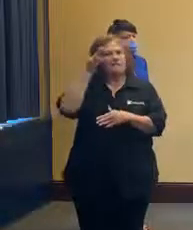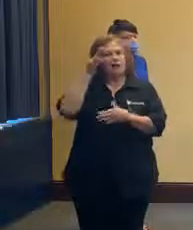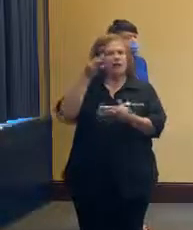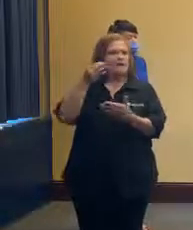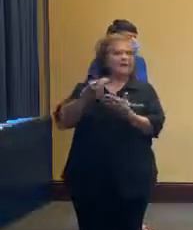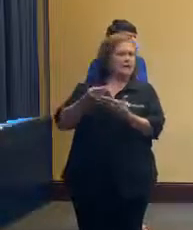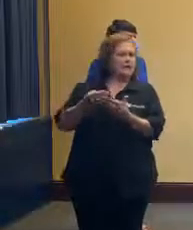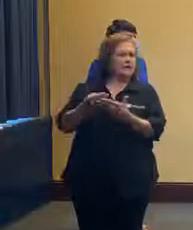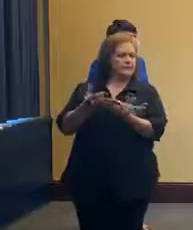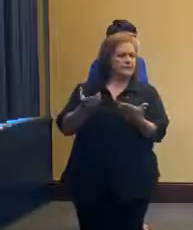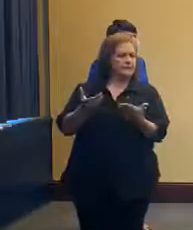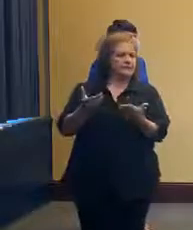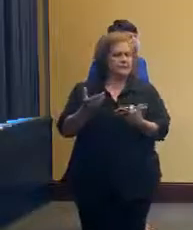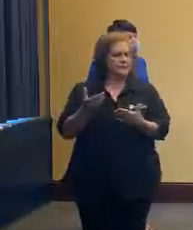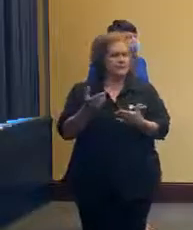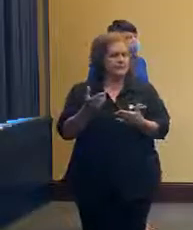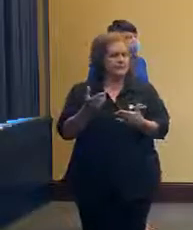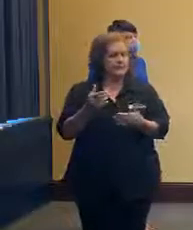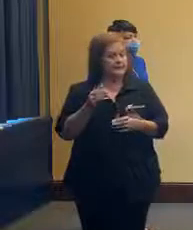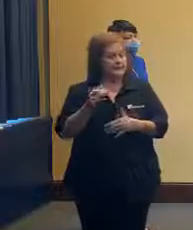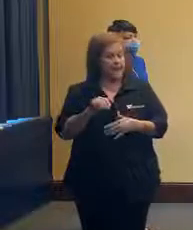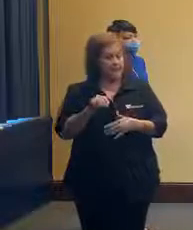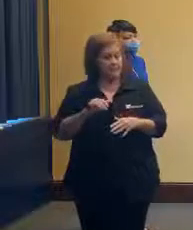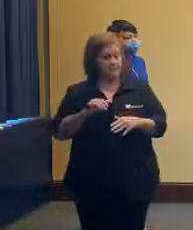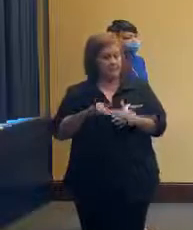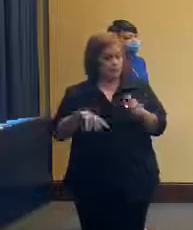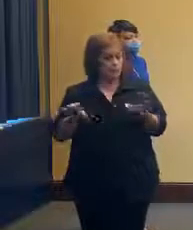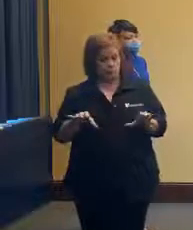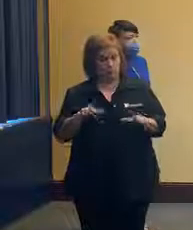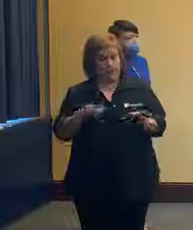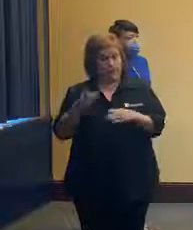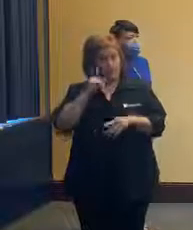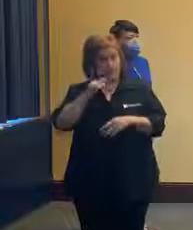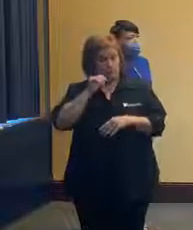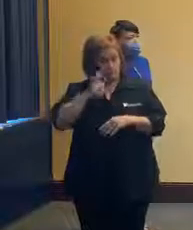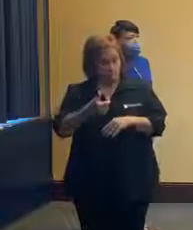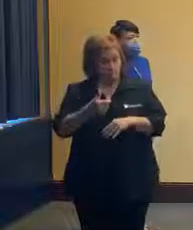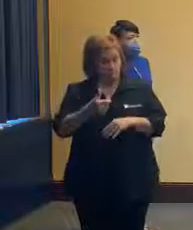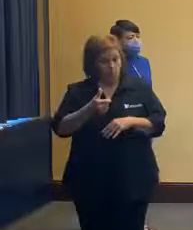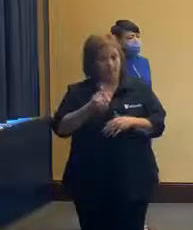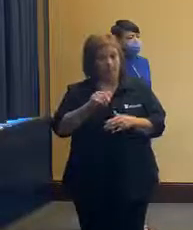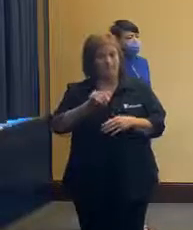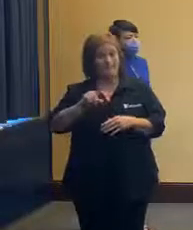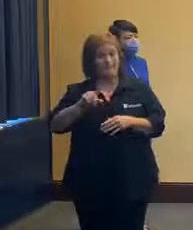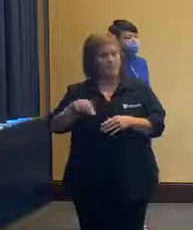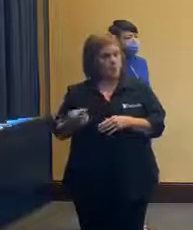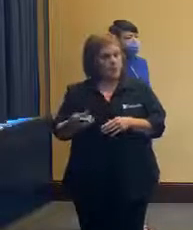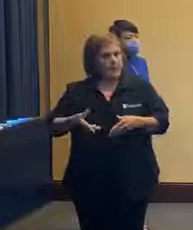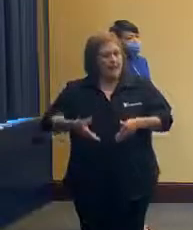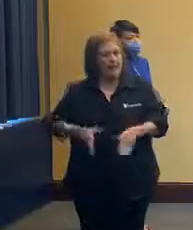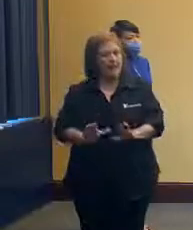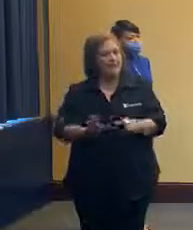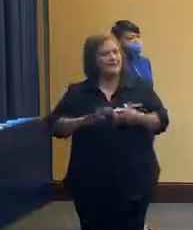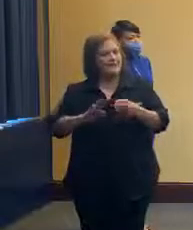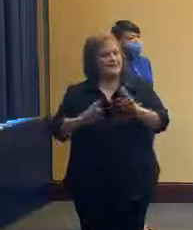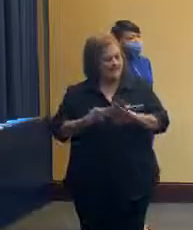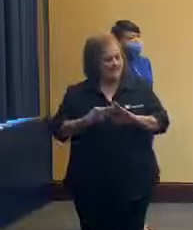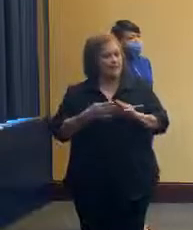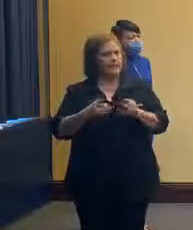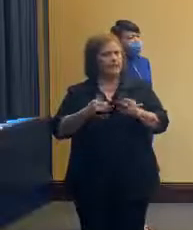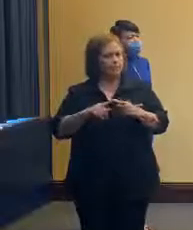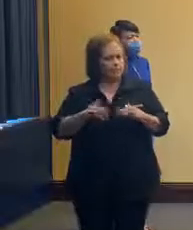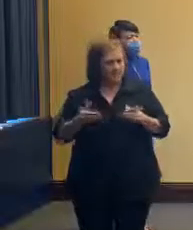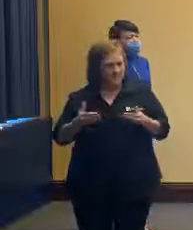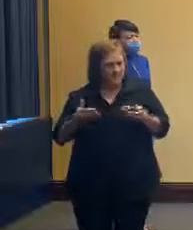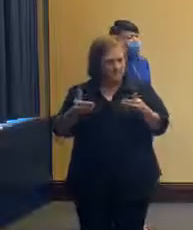that type of conversation? And once again, the action tomorrow particularly only allows the city the opportunity to move forward in that